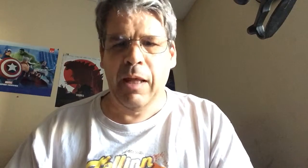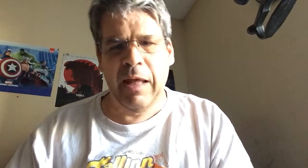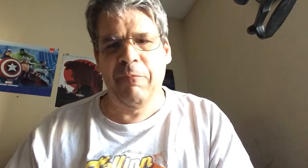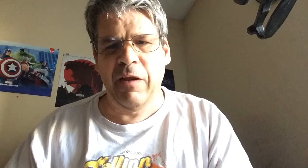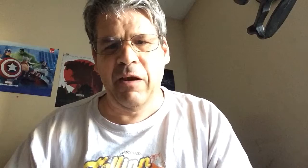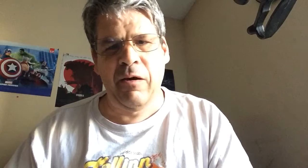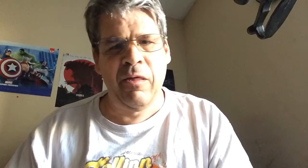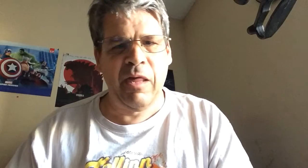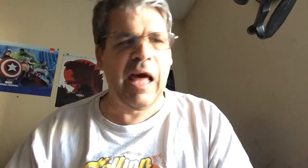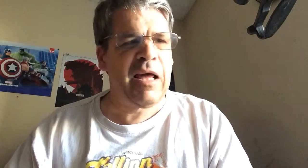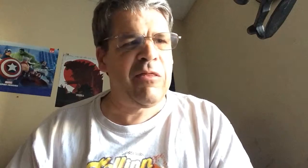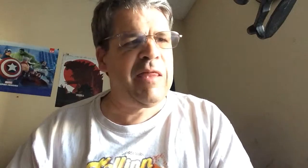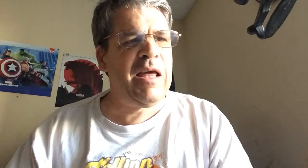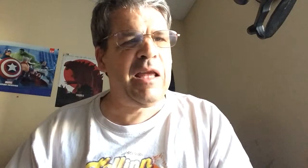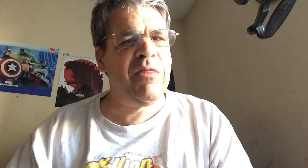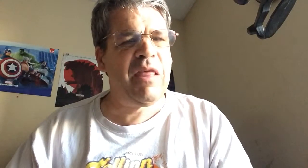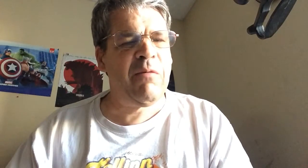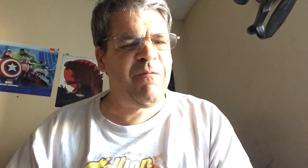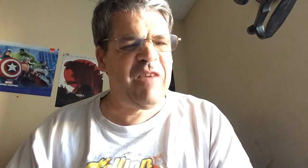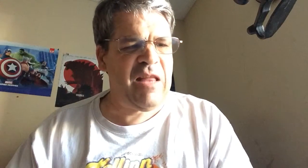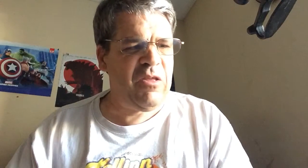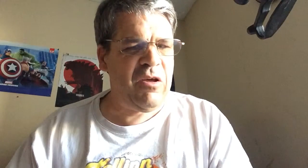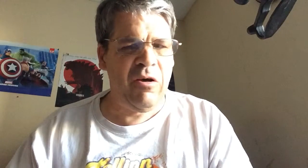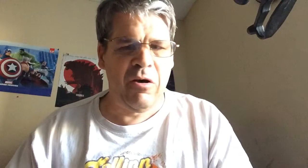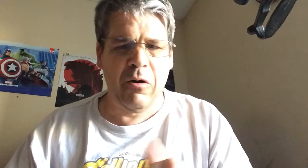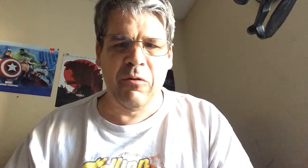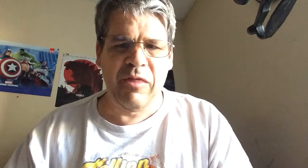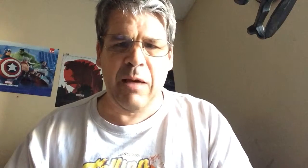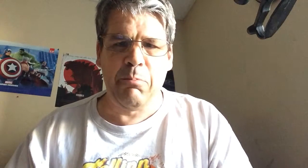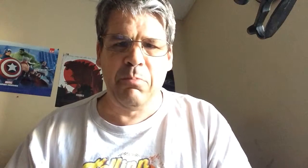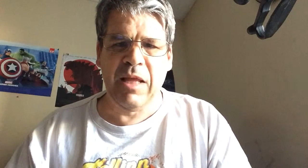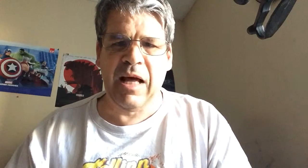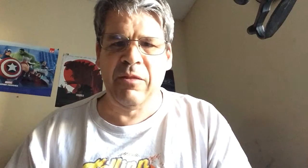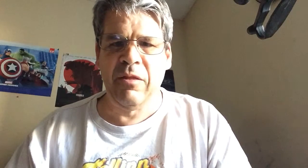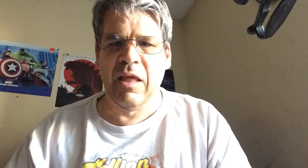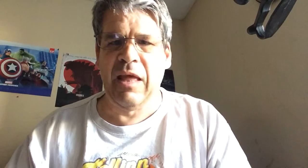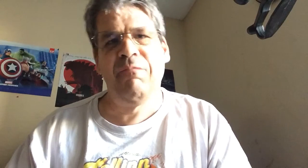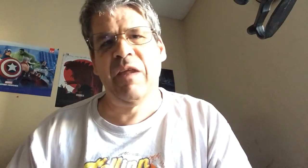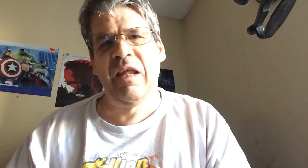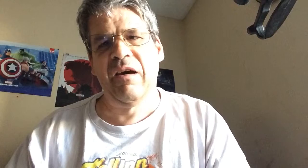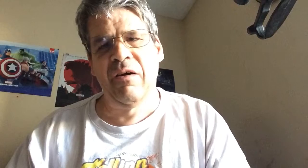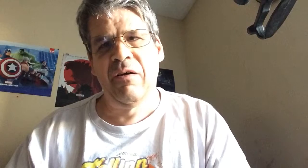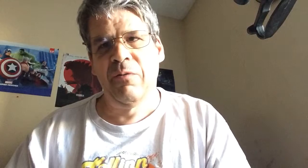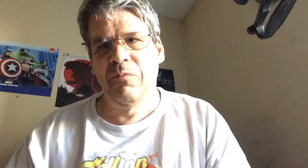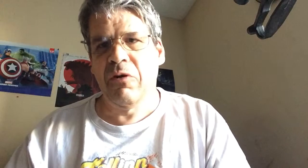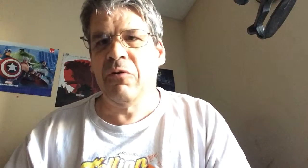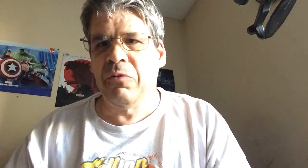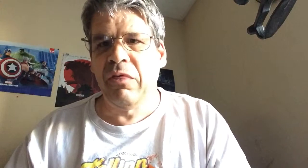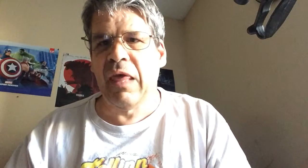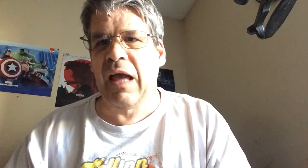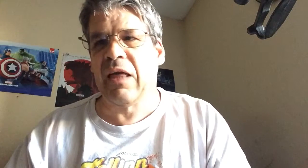if you like this video, or thumb down if you don't like